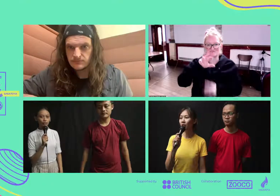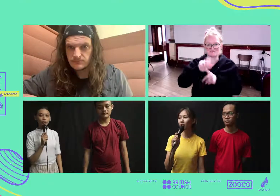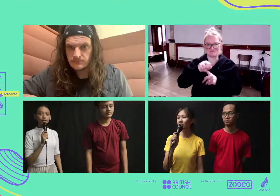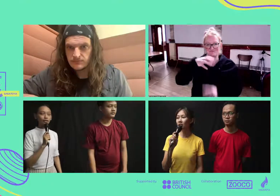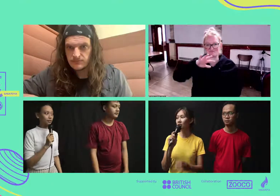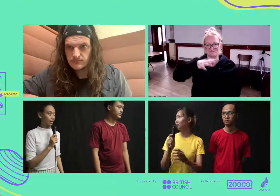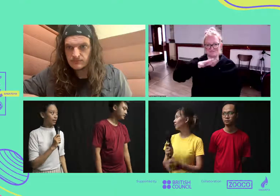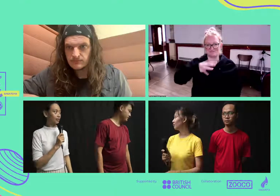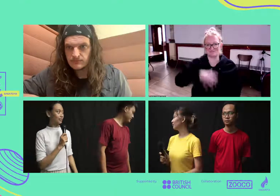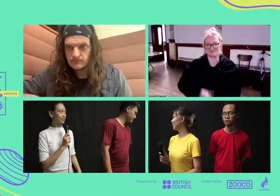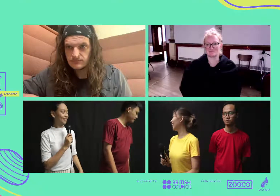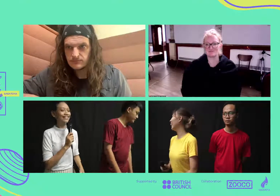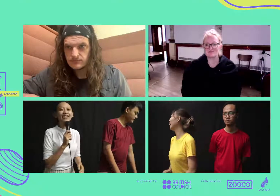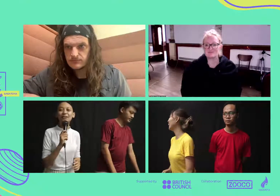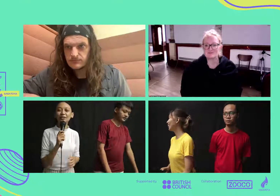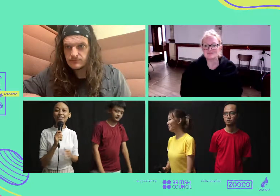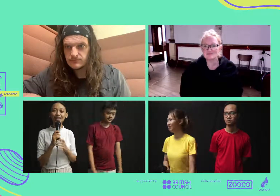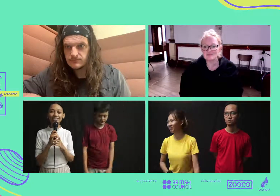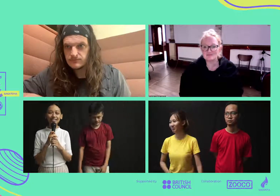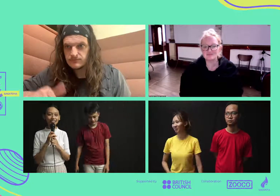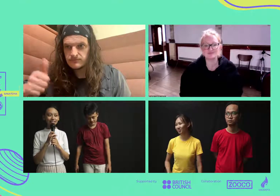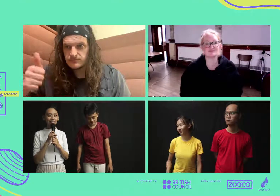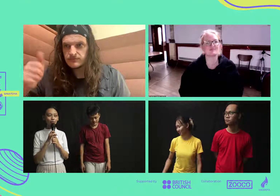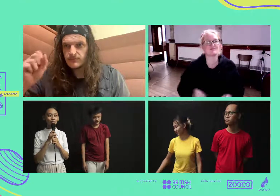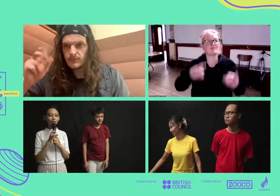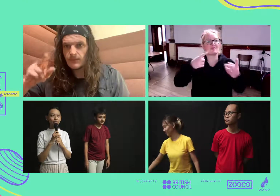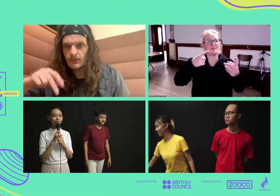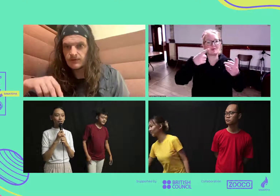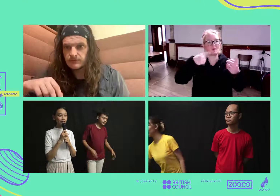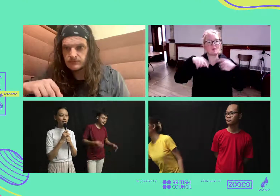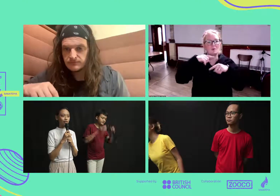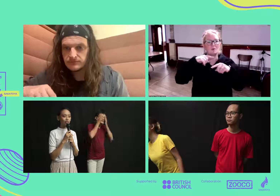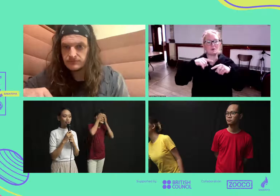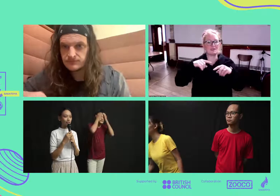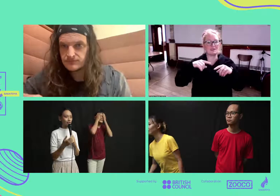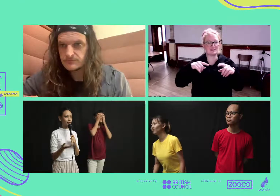We can. Well, yeah. Well, we can still see you, but